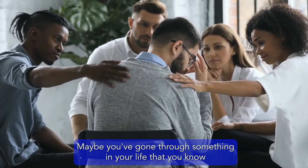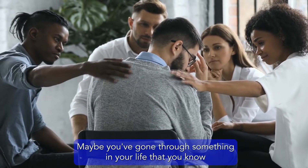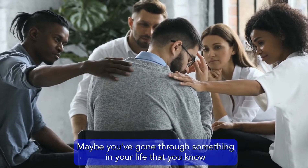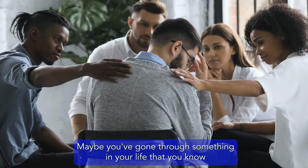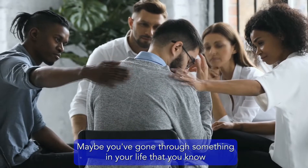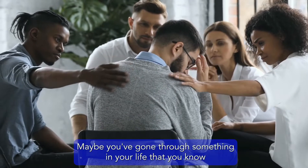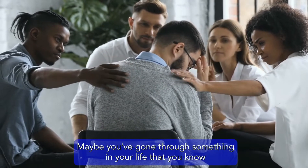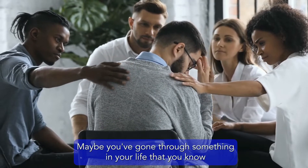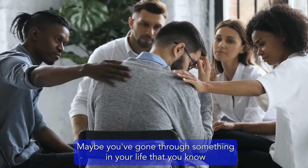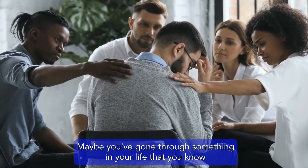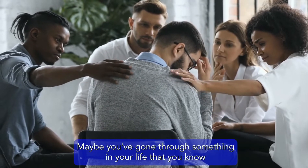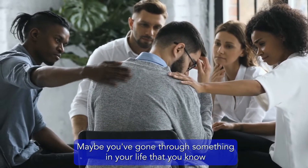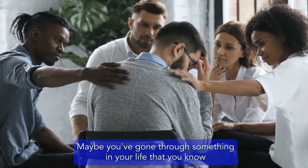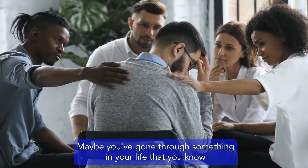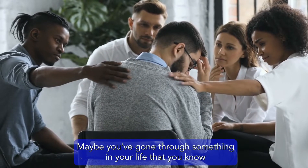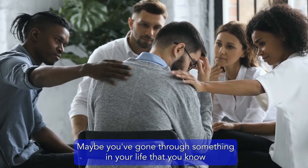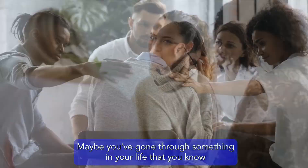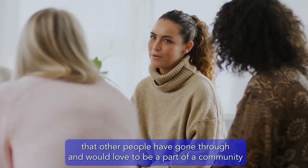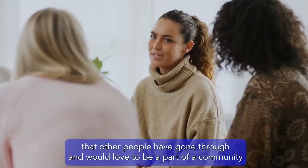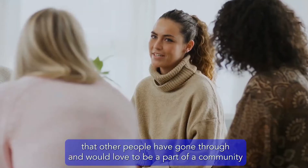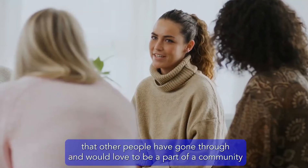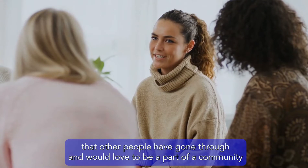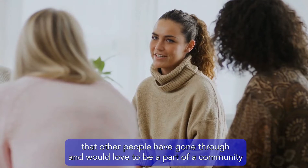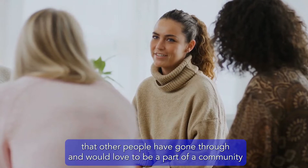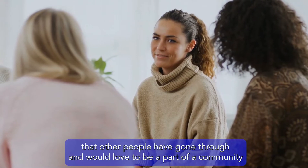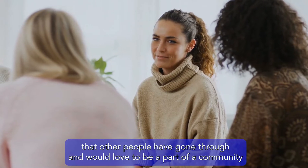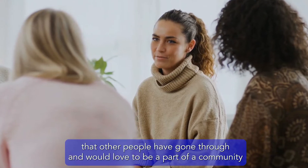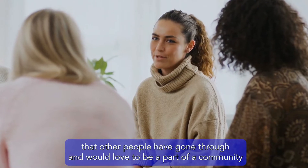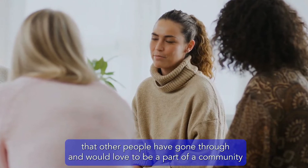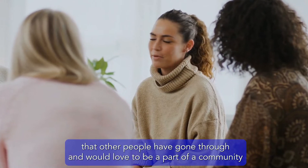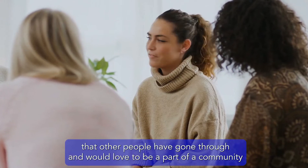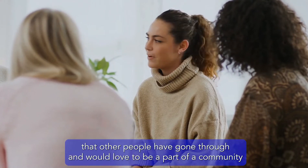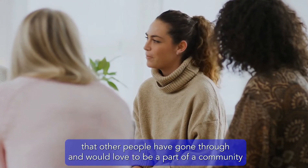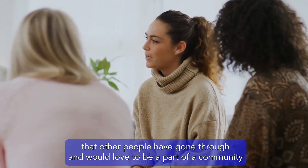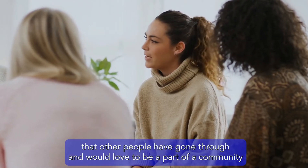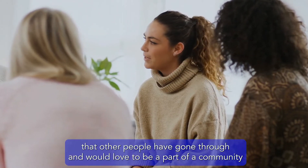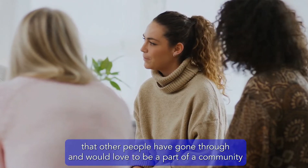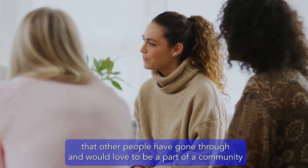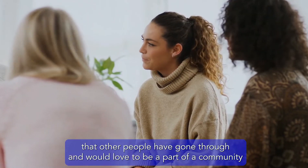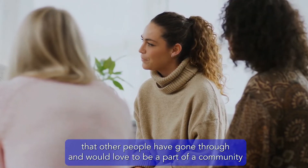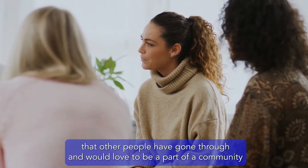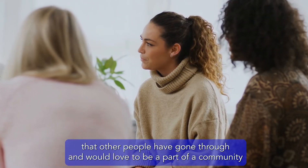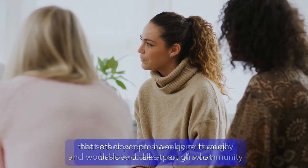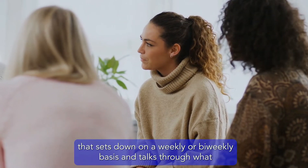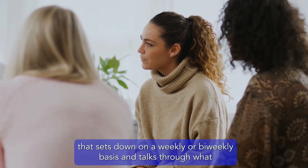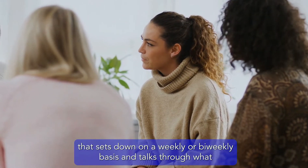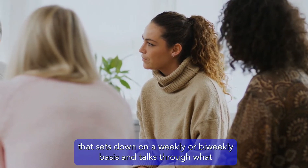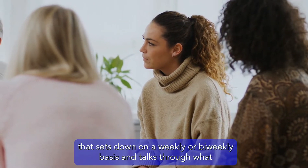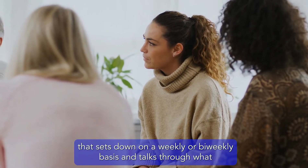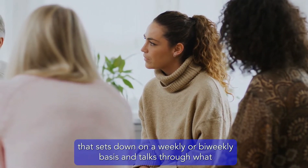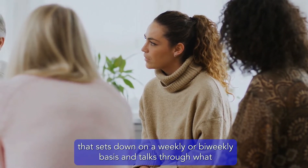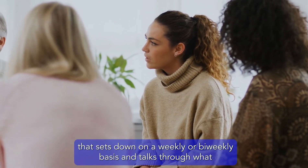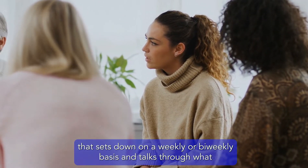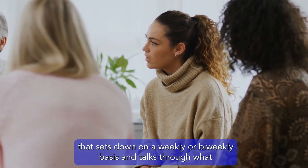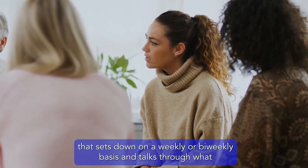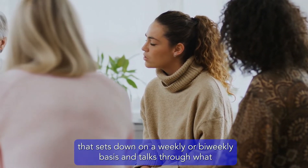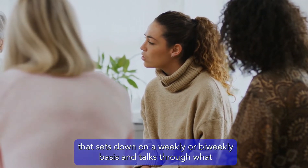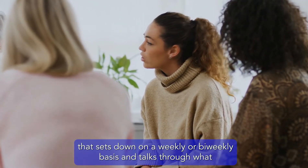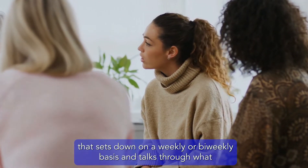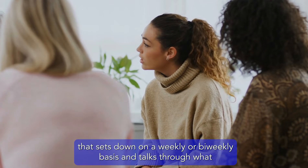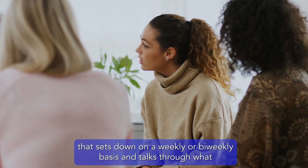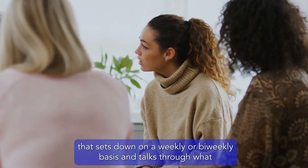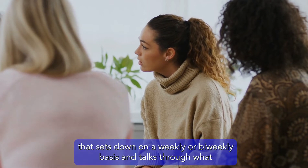gone through something in your life that you know that other people have gone through and would love to be a part of a community that sits down